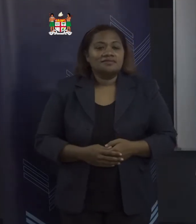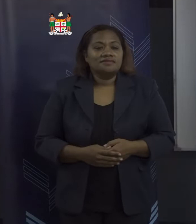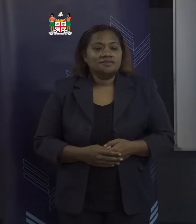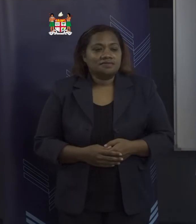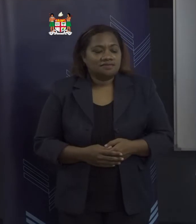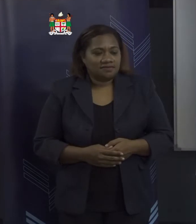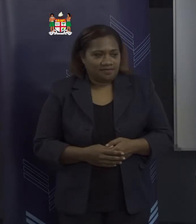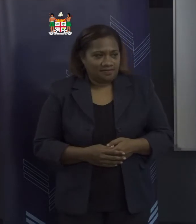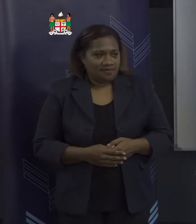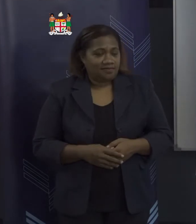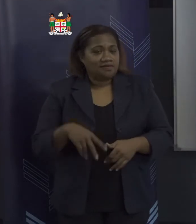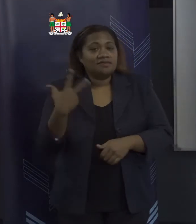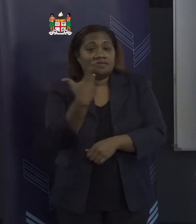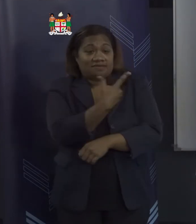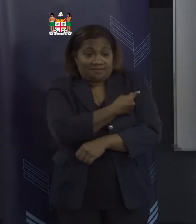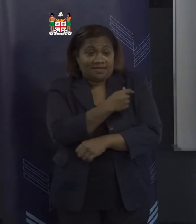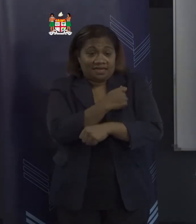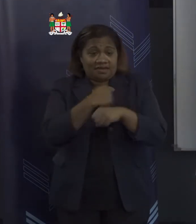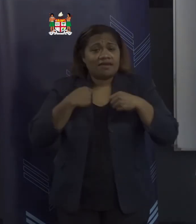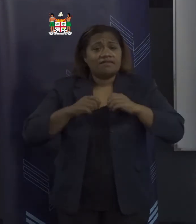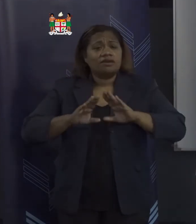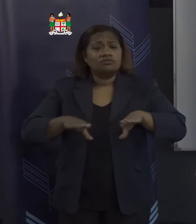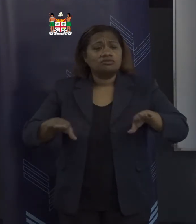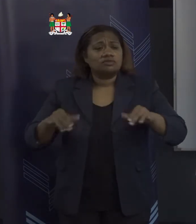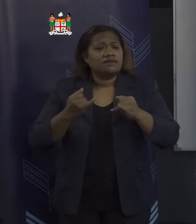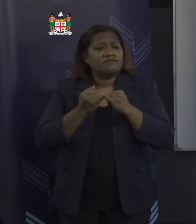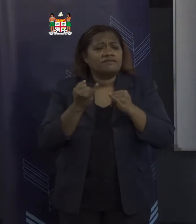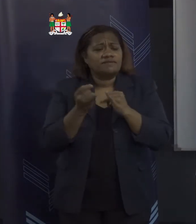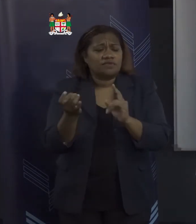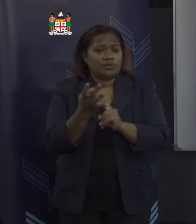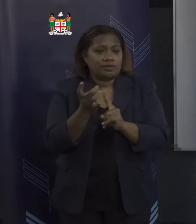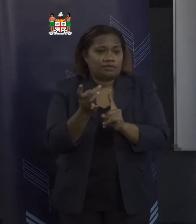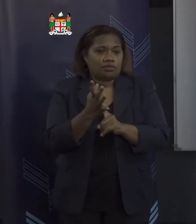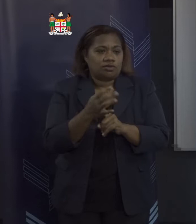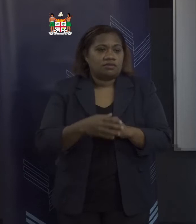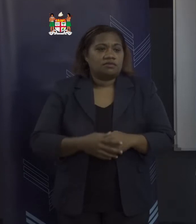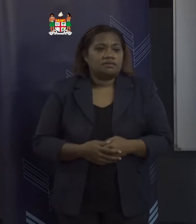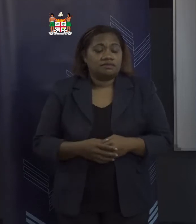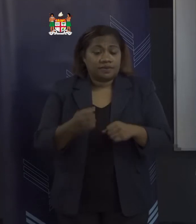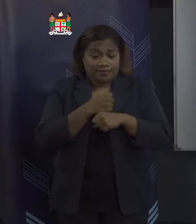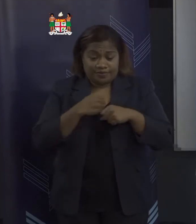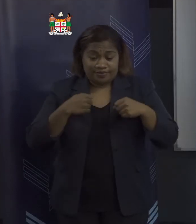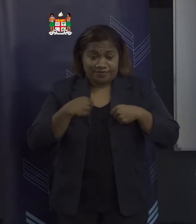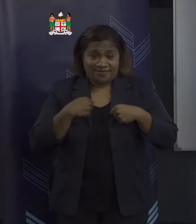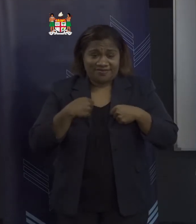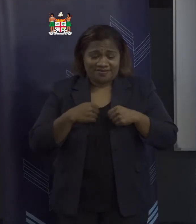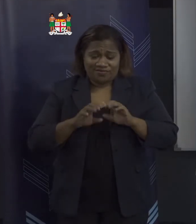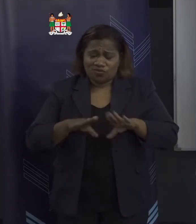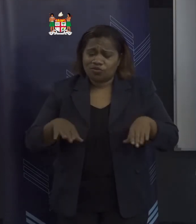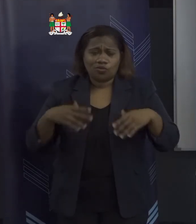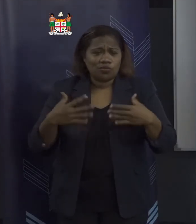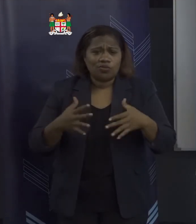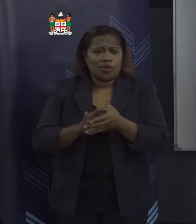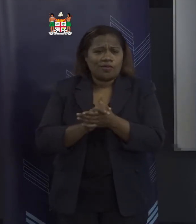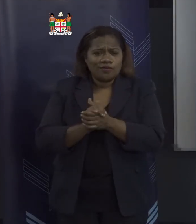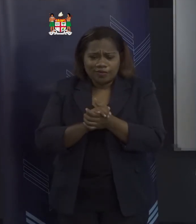Vaccination of our children is very important. Our young ones are very active and mobile, so